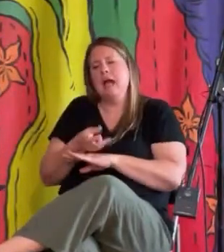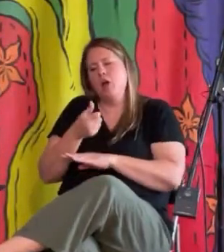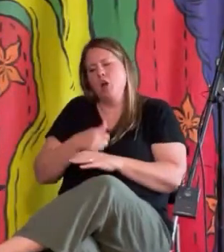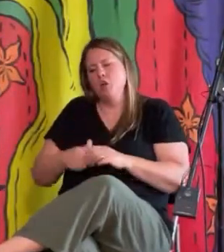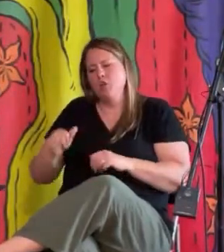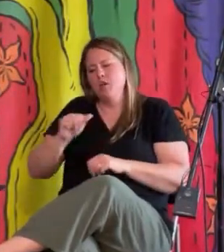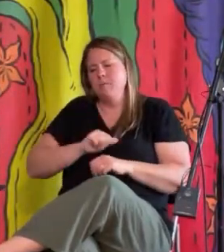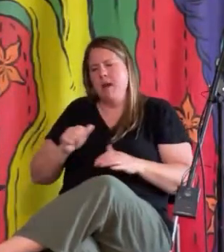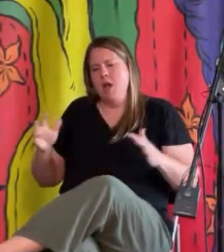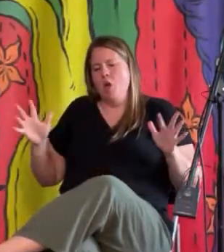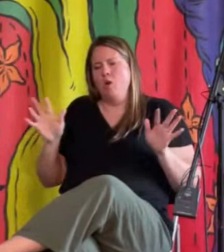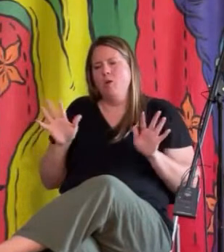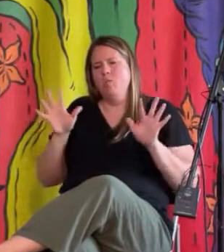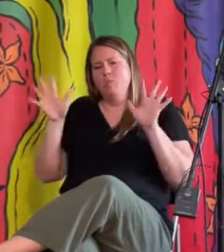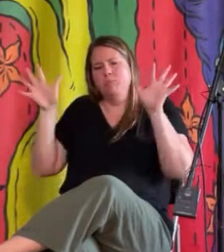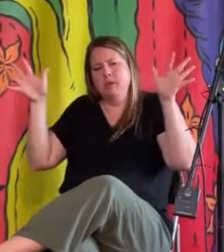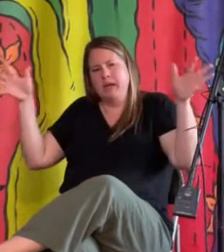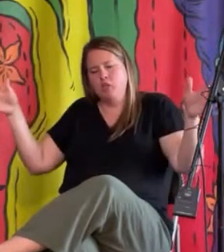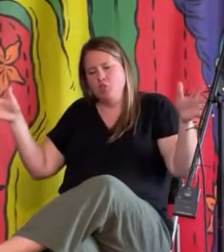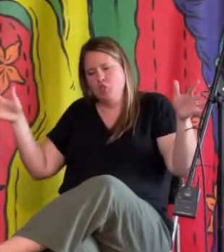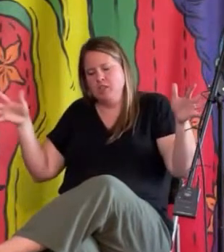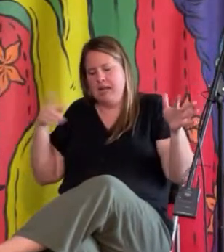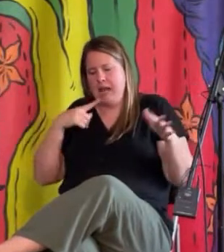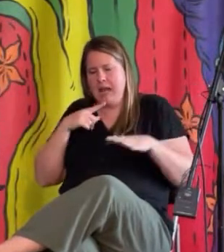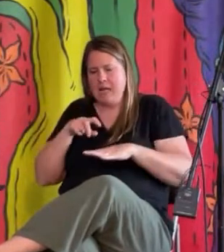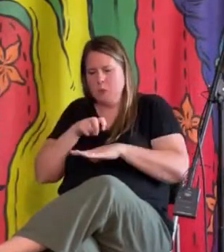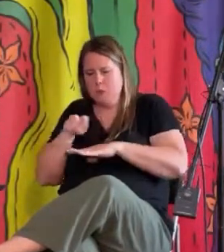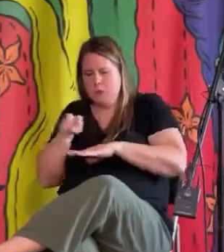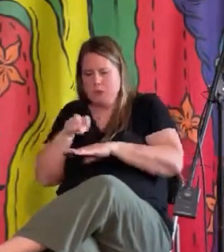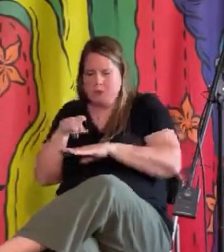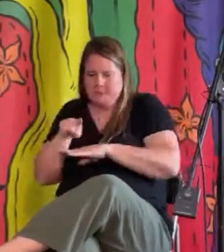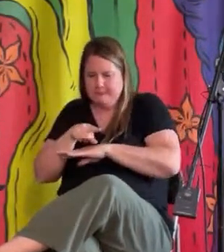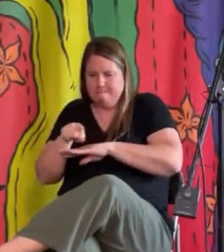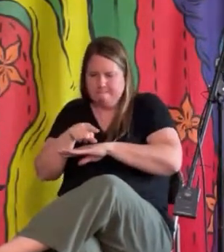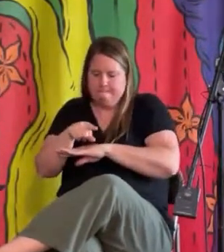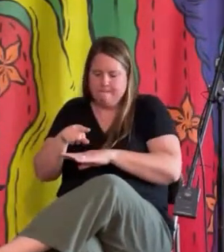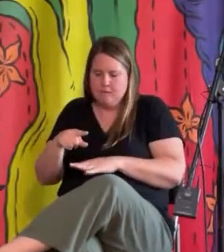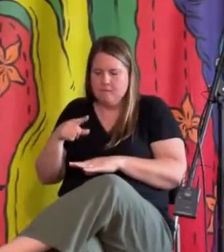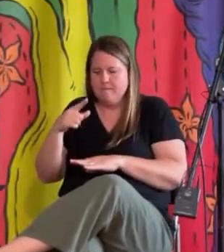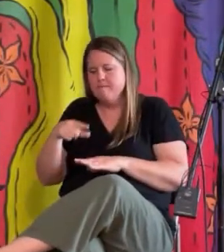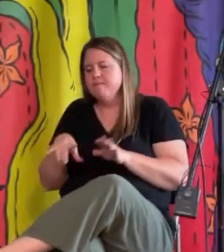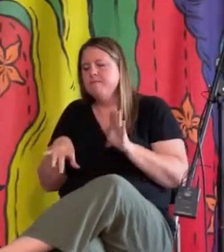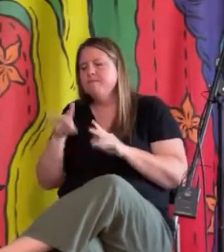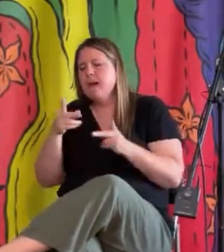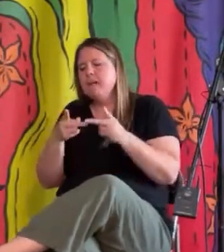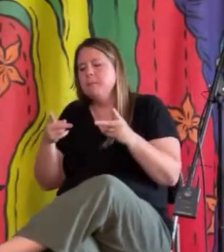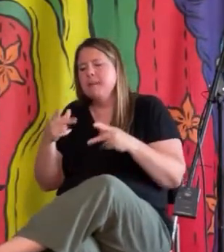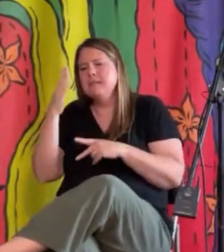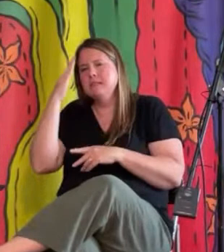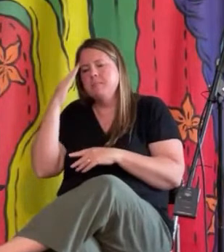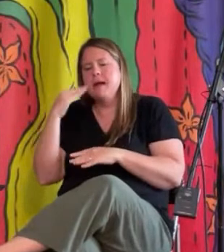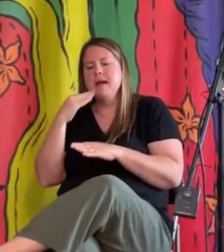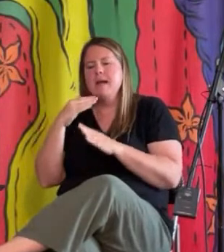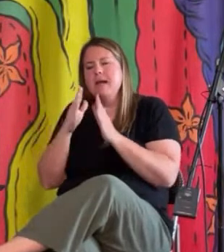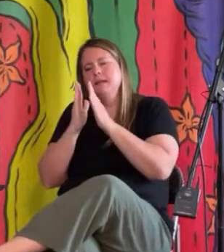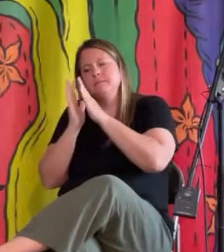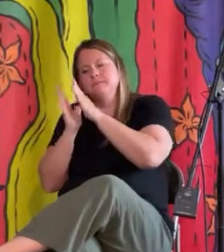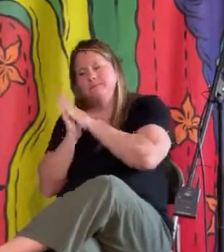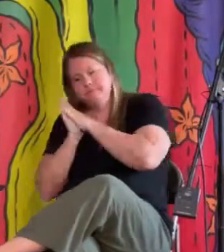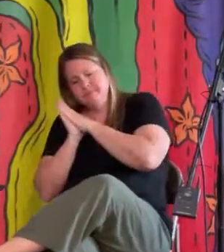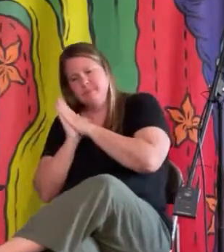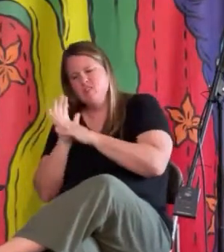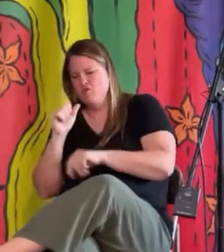had to wiggle a bit to find a place to lay my head. The rock was very hard, and I needed softer